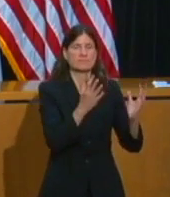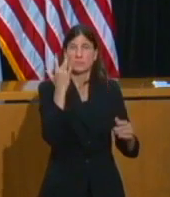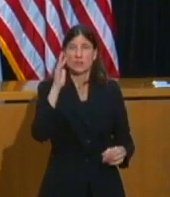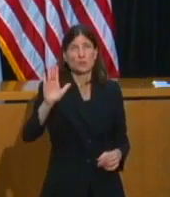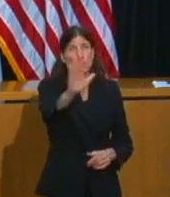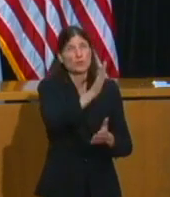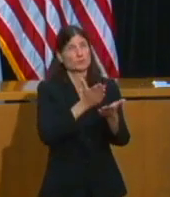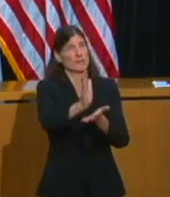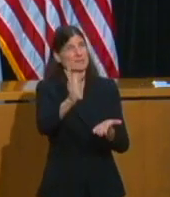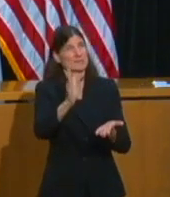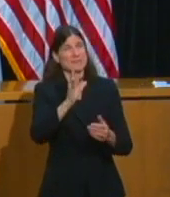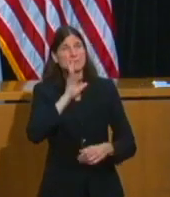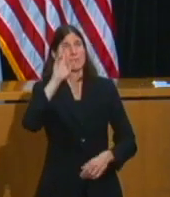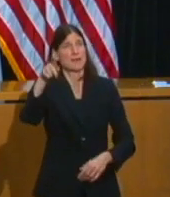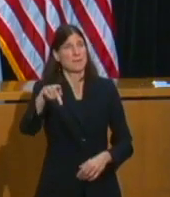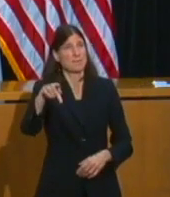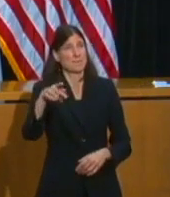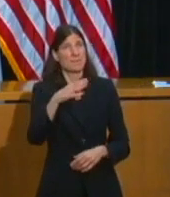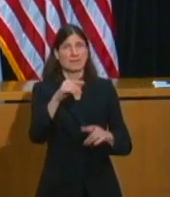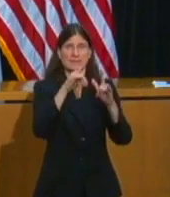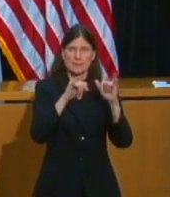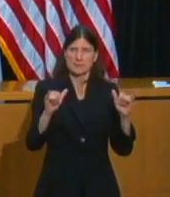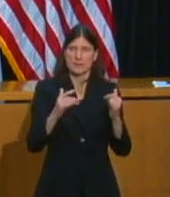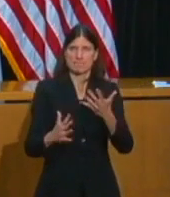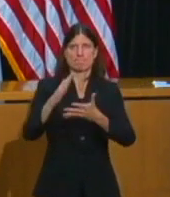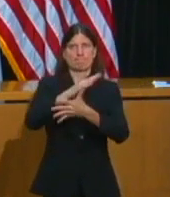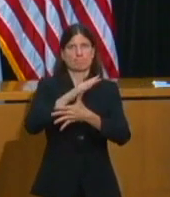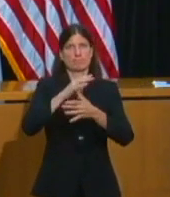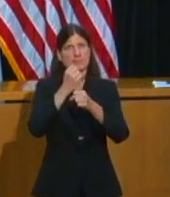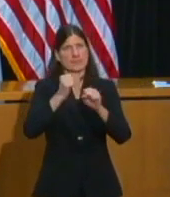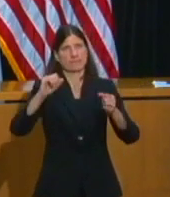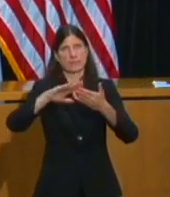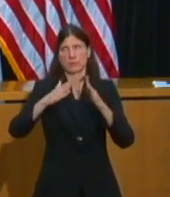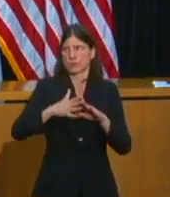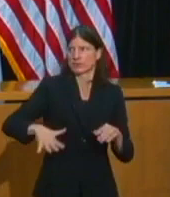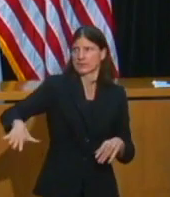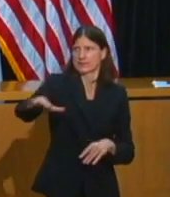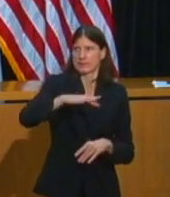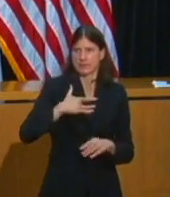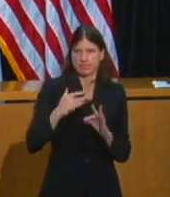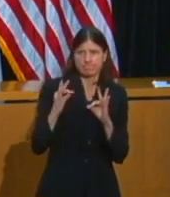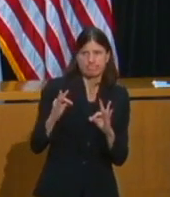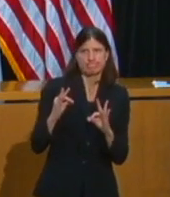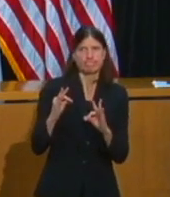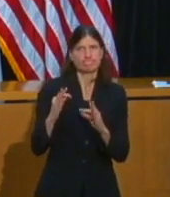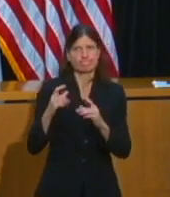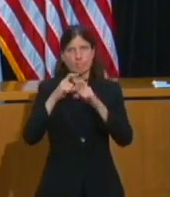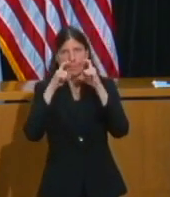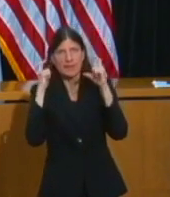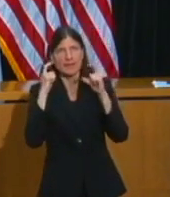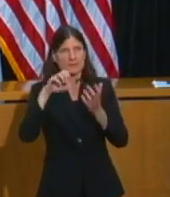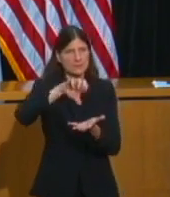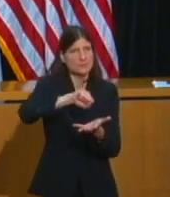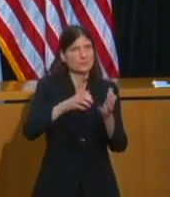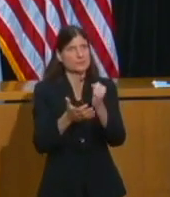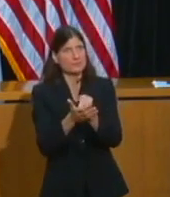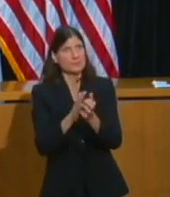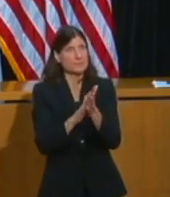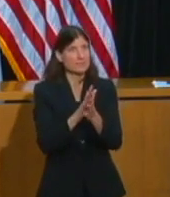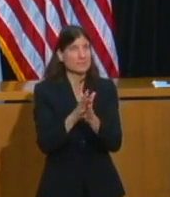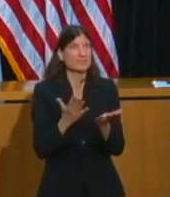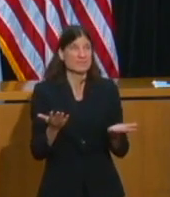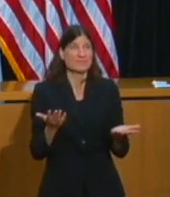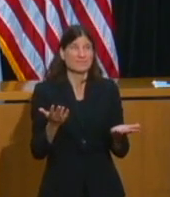time recognizing and understanding that we are still in the midst of a terribly dangerous